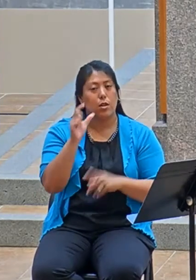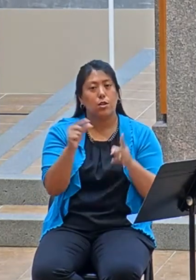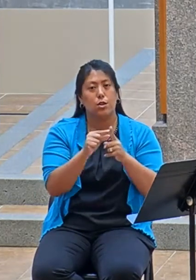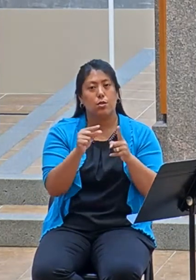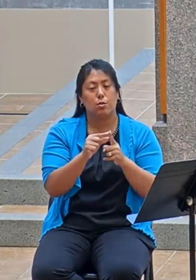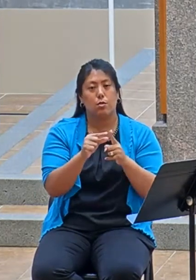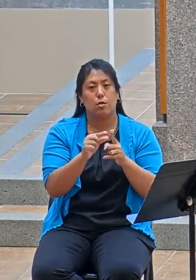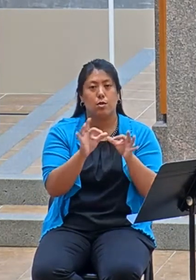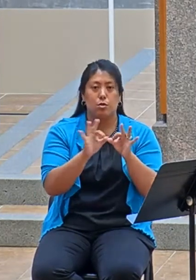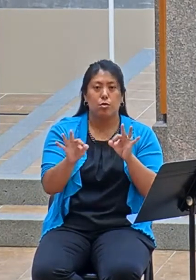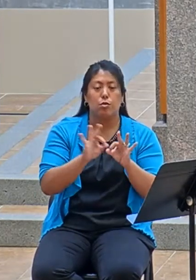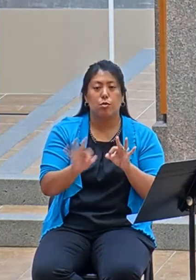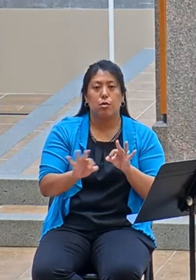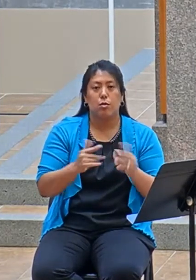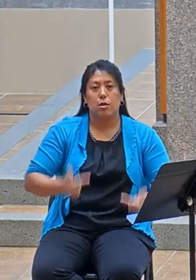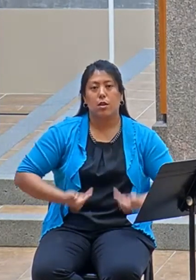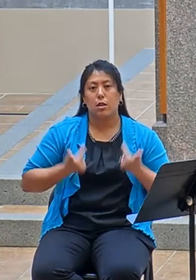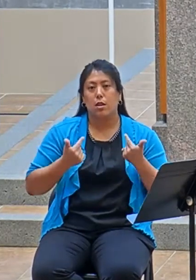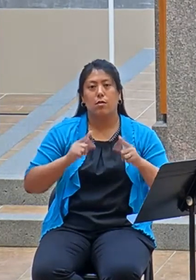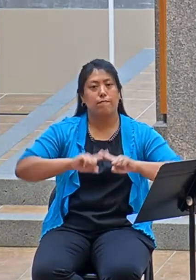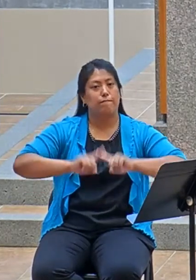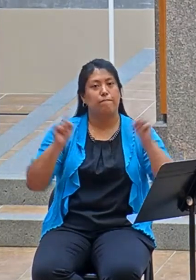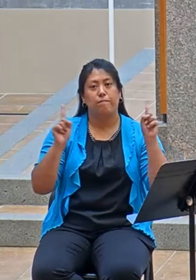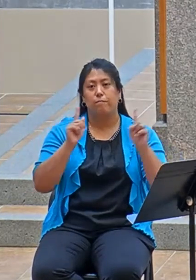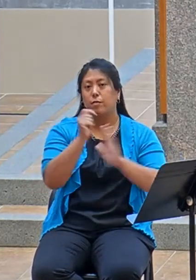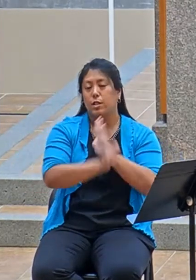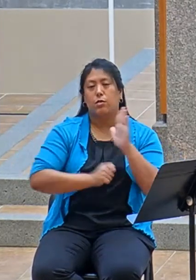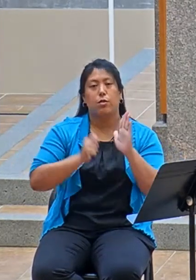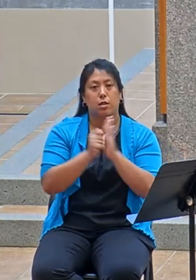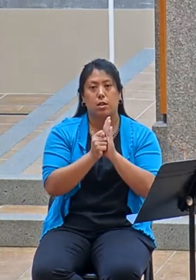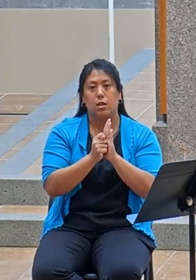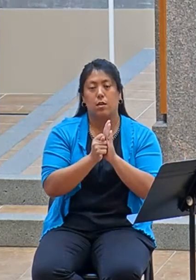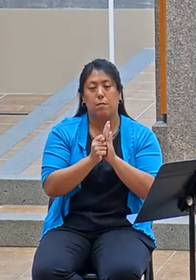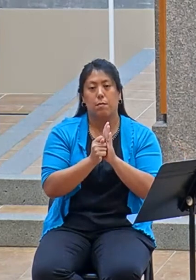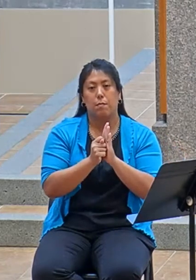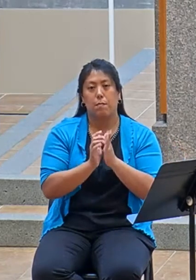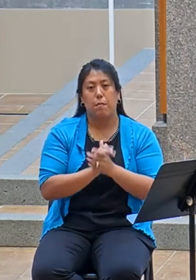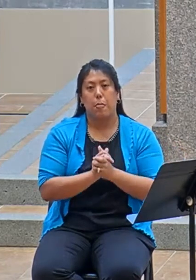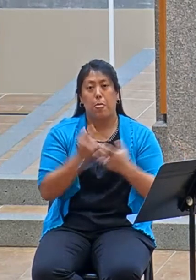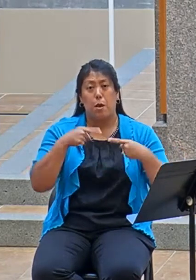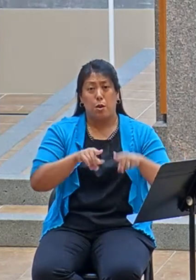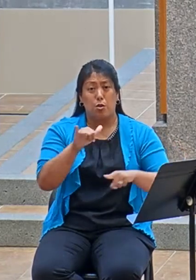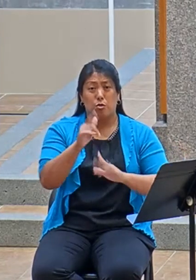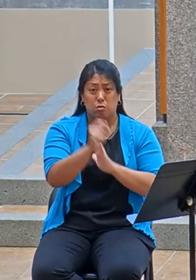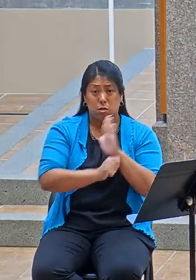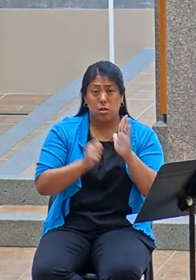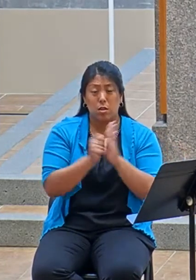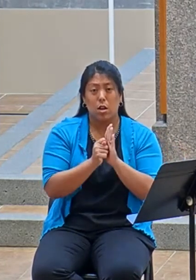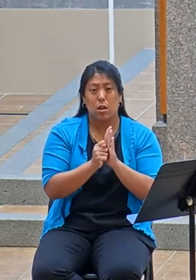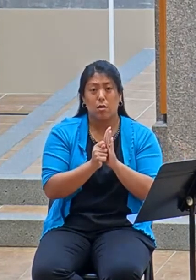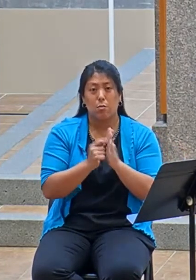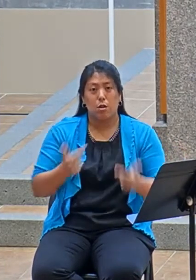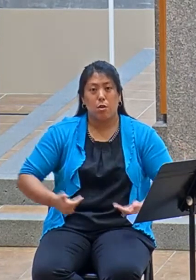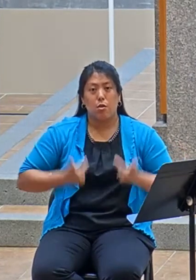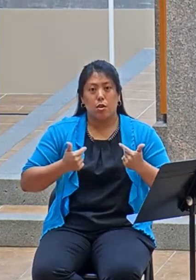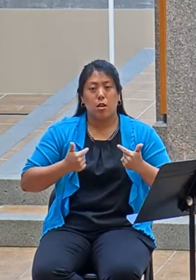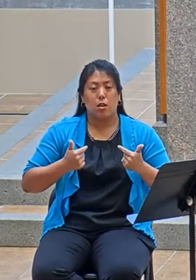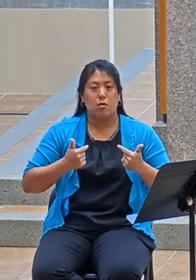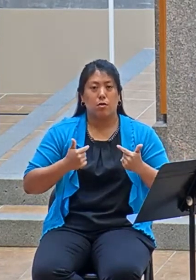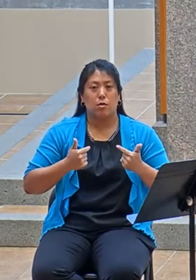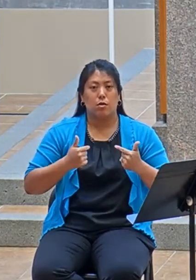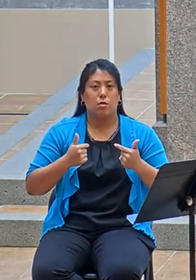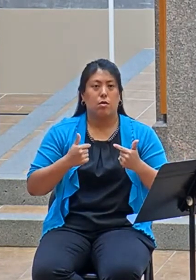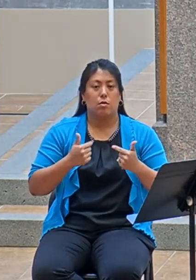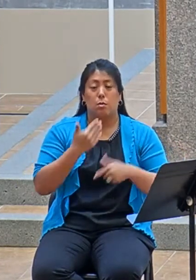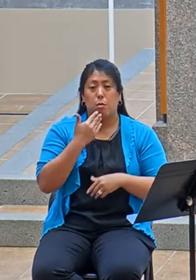different time. The time in which they lived was hostile and conflict-oriented. We